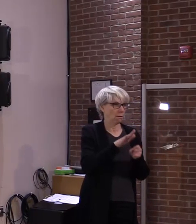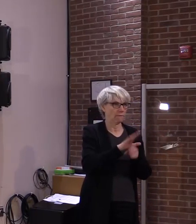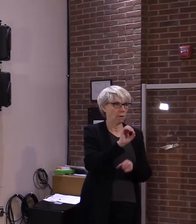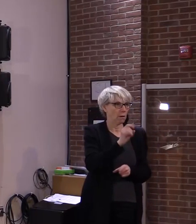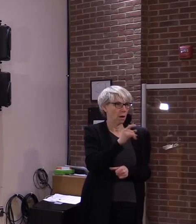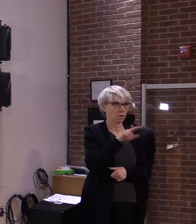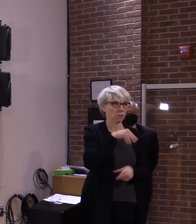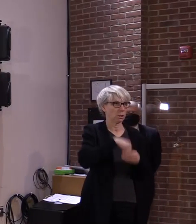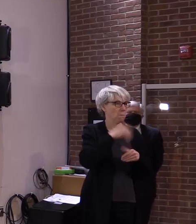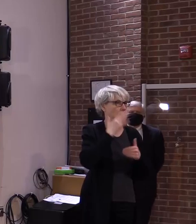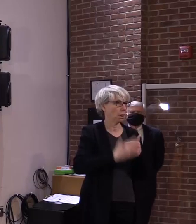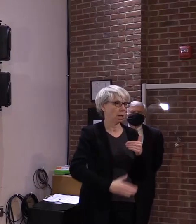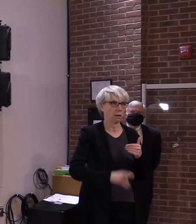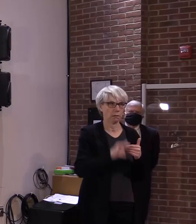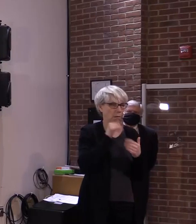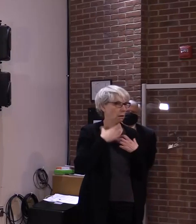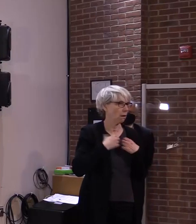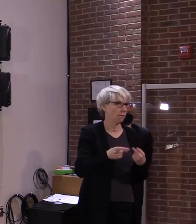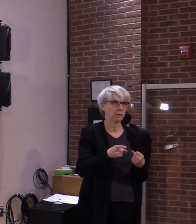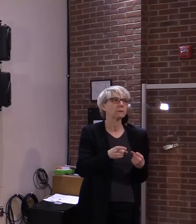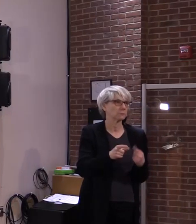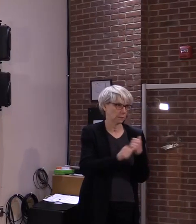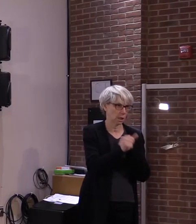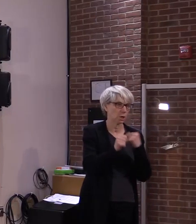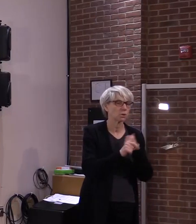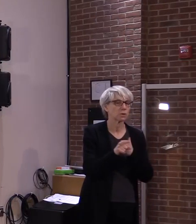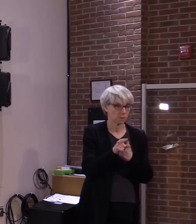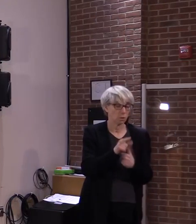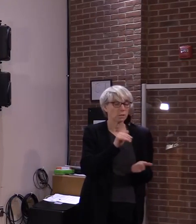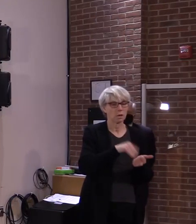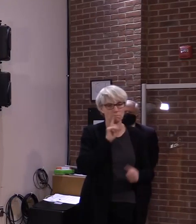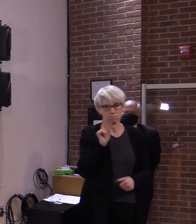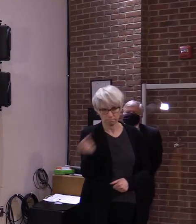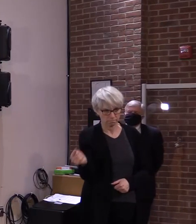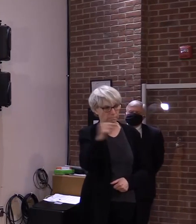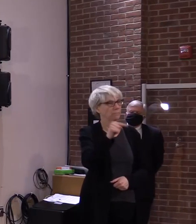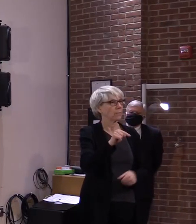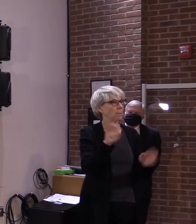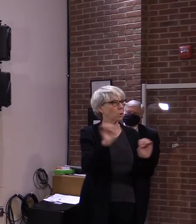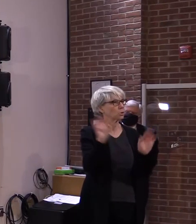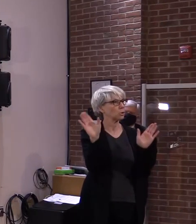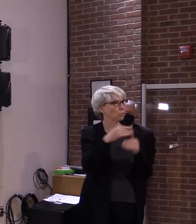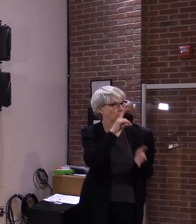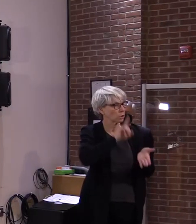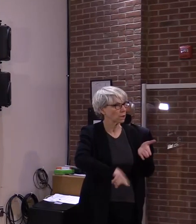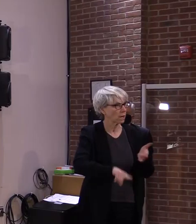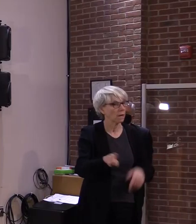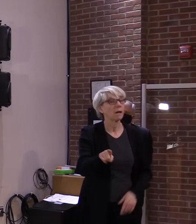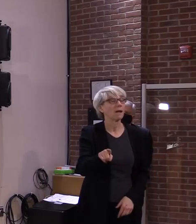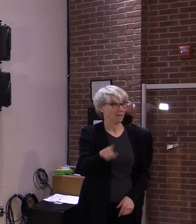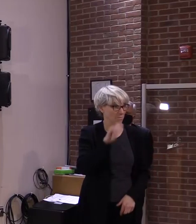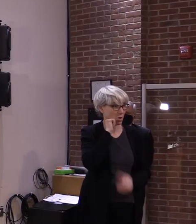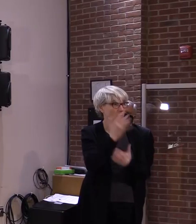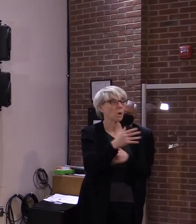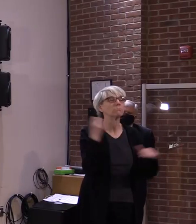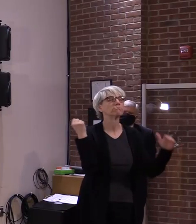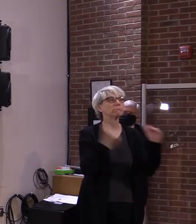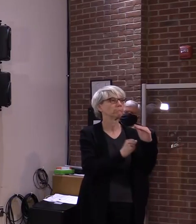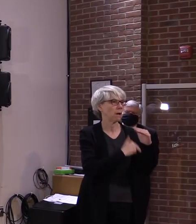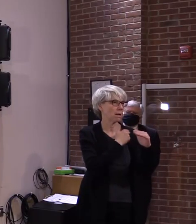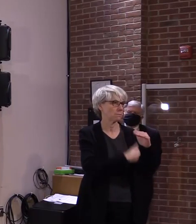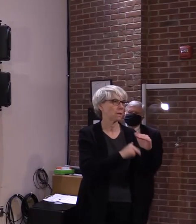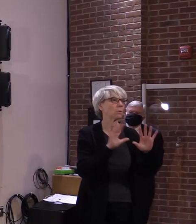volunteer advised him strongly to go to the closest emergency department to be checked out. The next day, he was